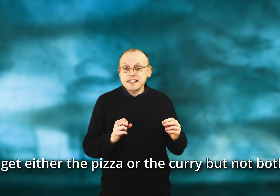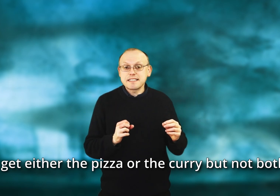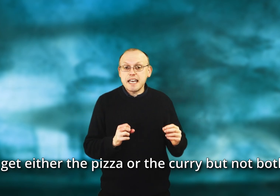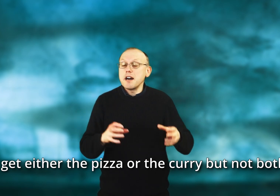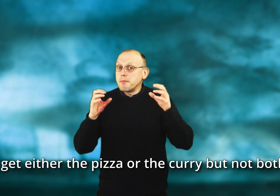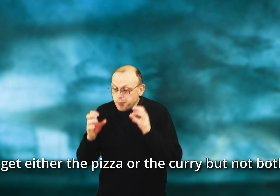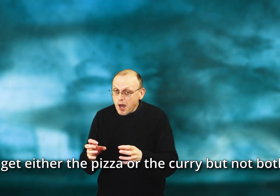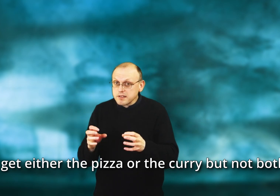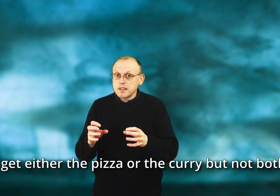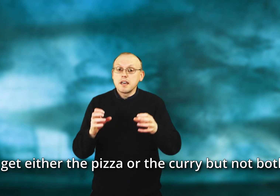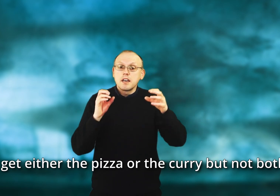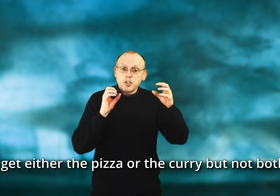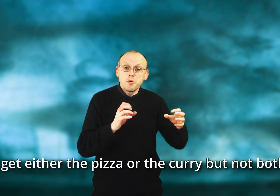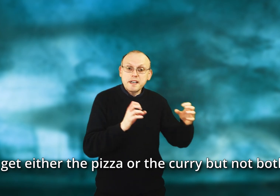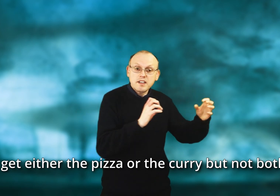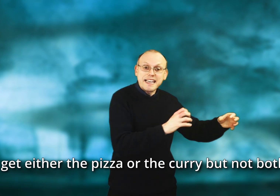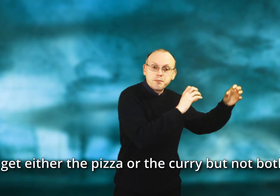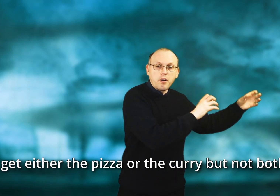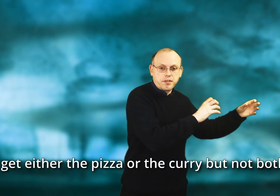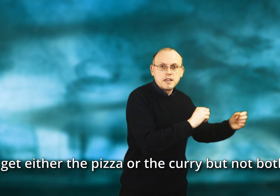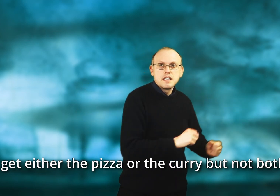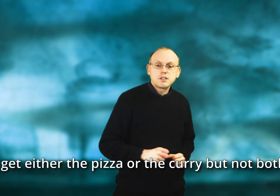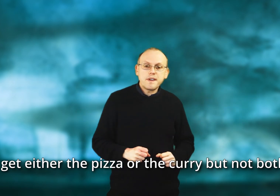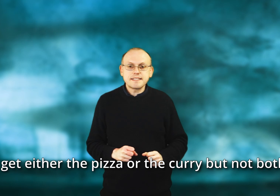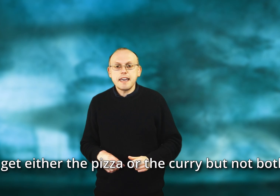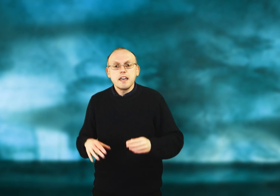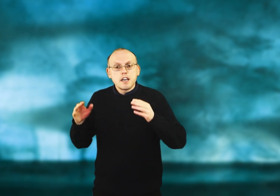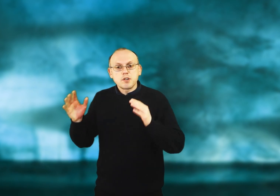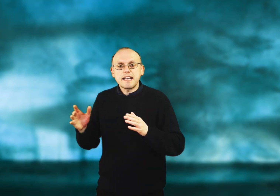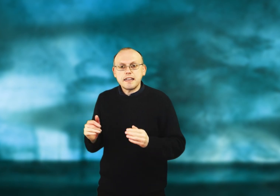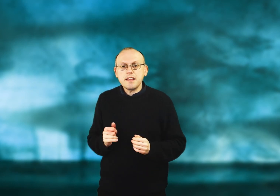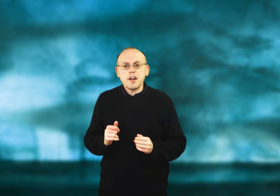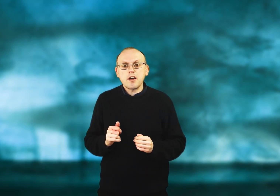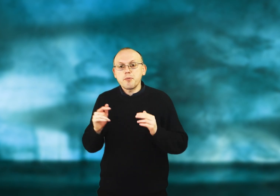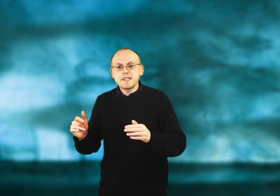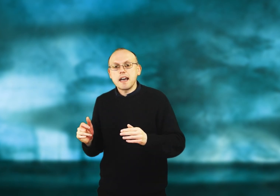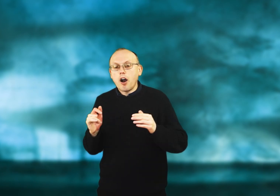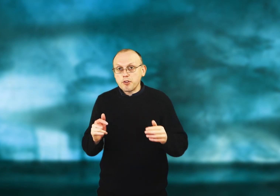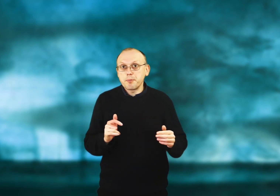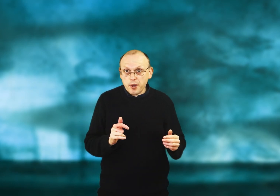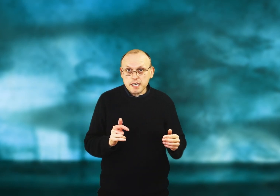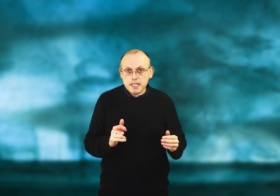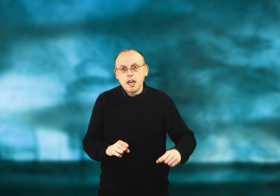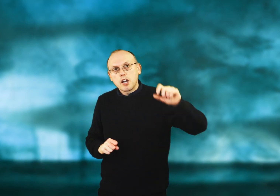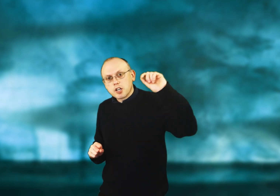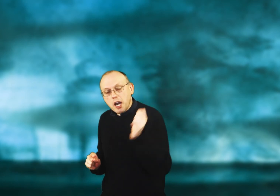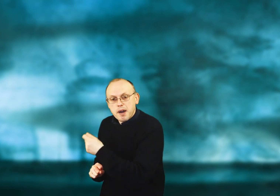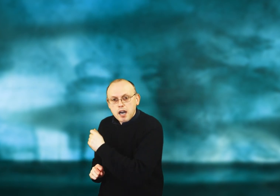say, but you will not get both. So if I say, you get either the pizza or the curry, comma,